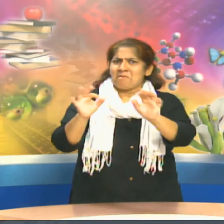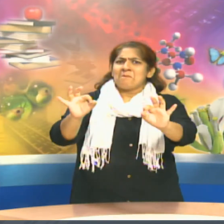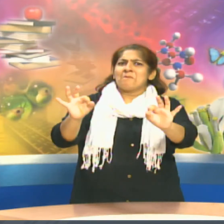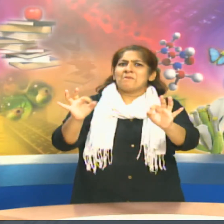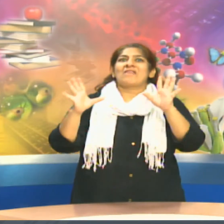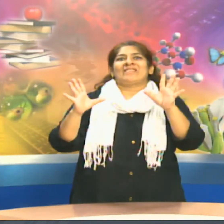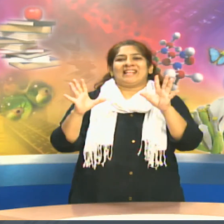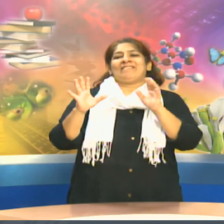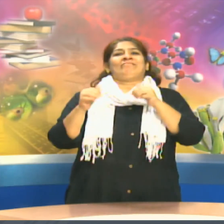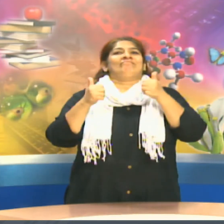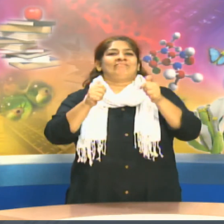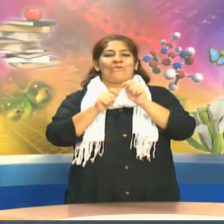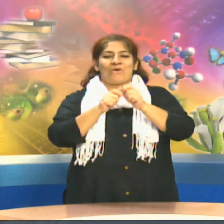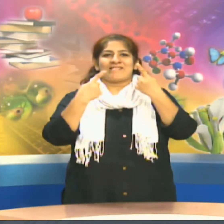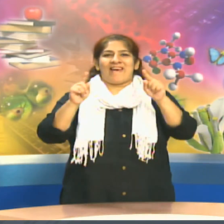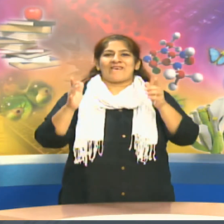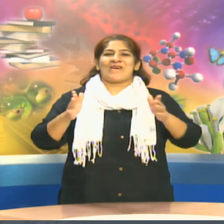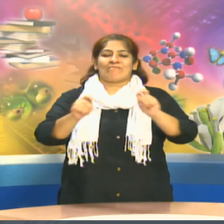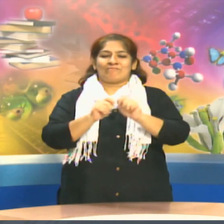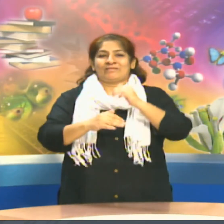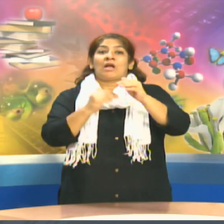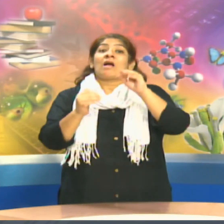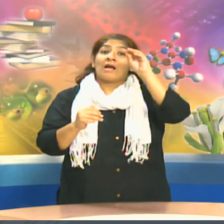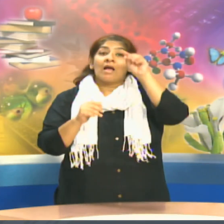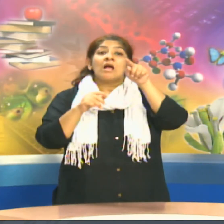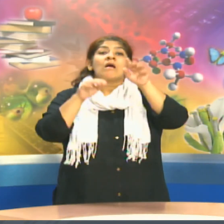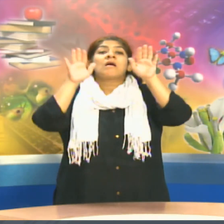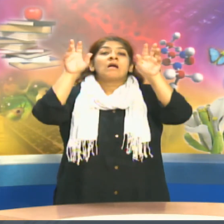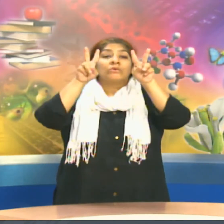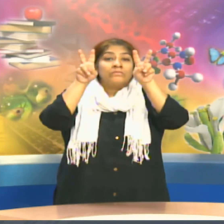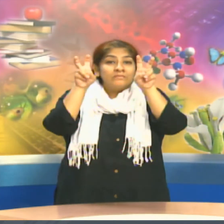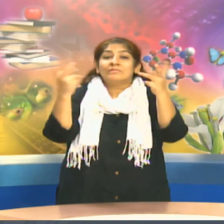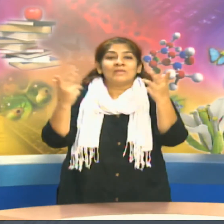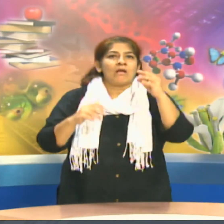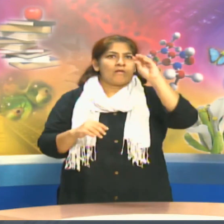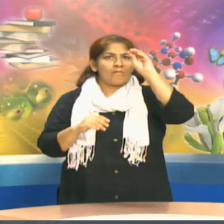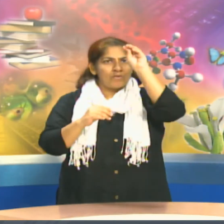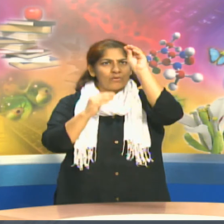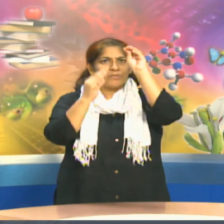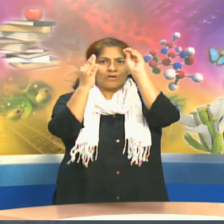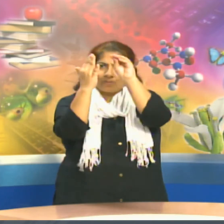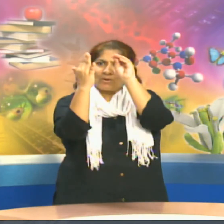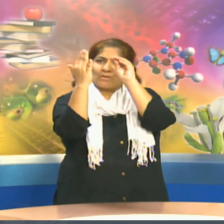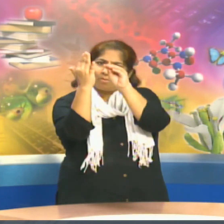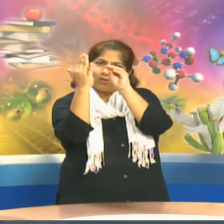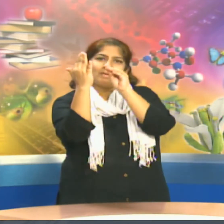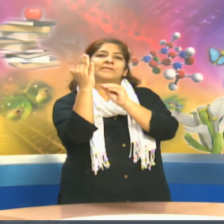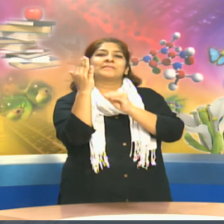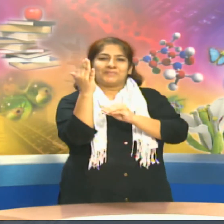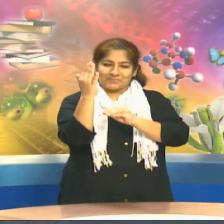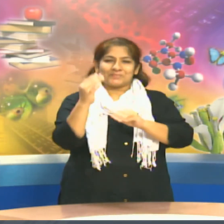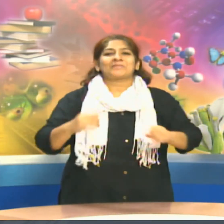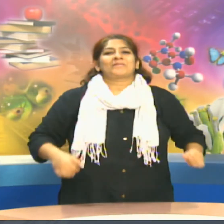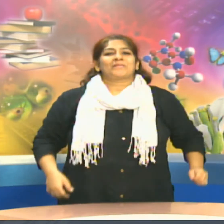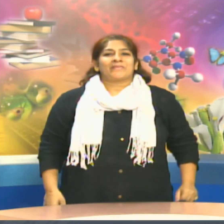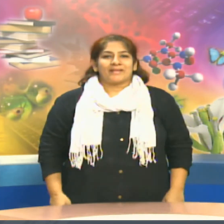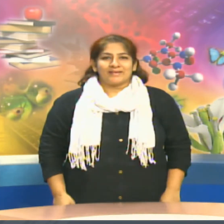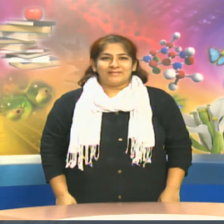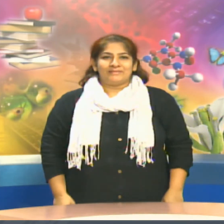in order and try to make it perfect. So, the procedure, there is a word called procedure, it should be in